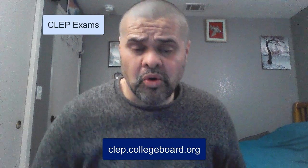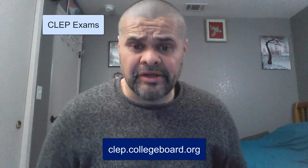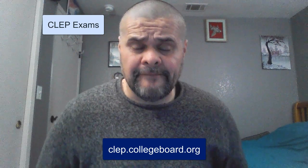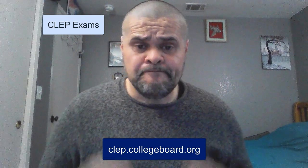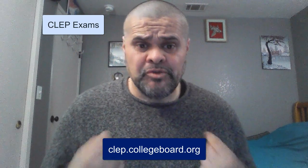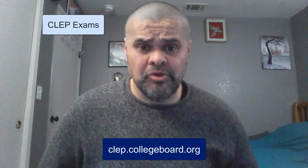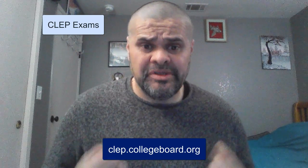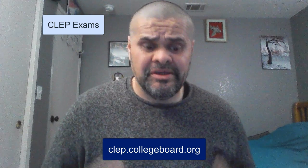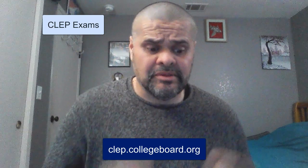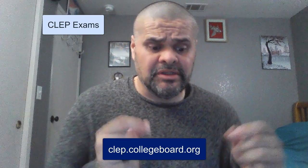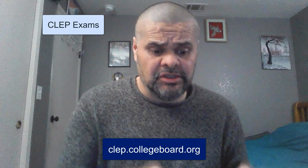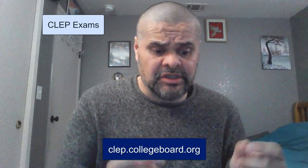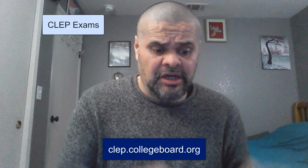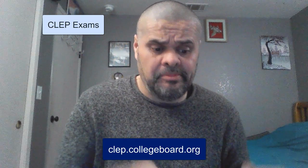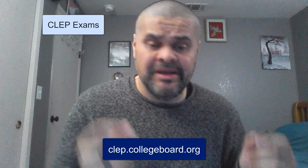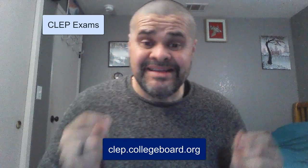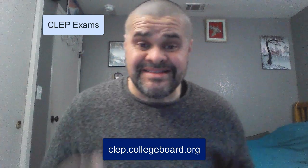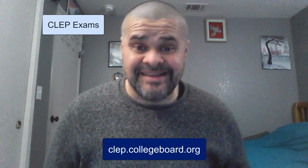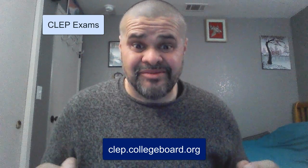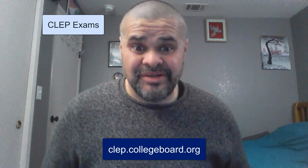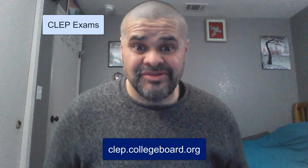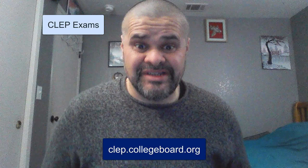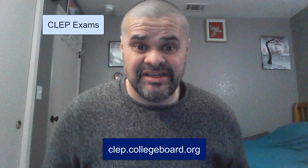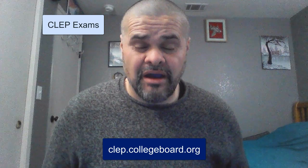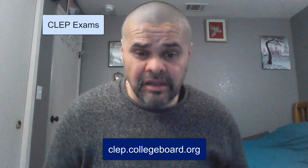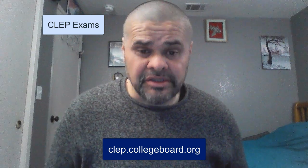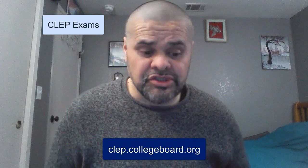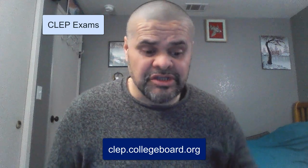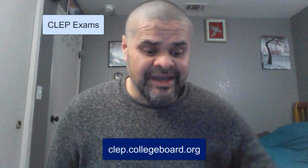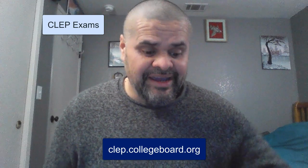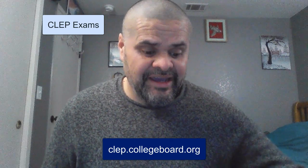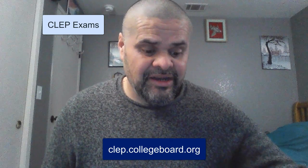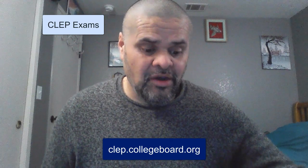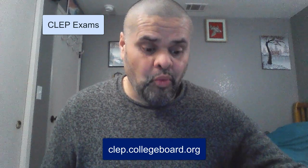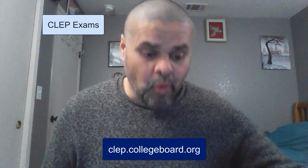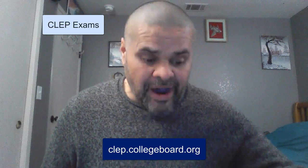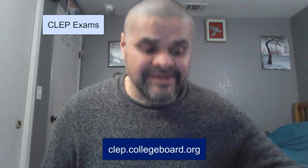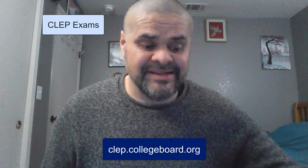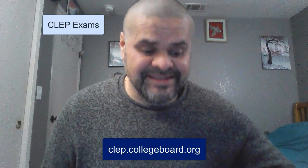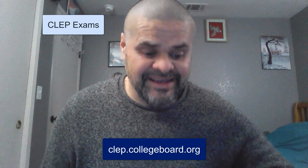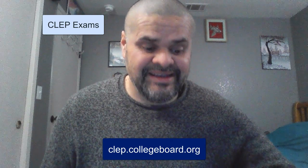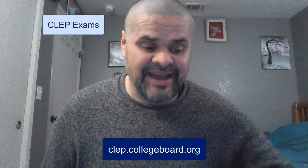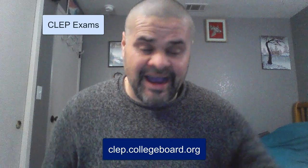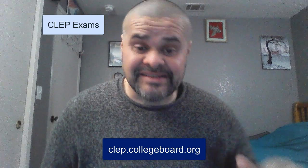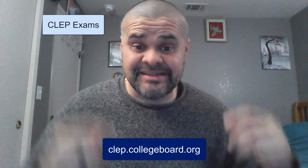clep.collegeboard.org, you'll be able to look up Sacramento City College and what they